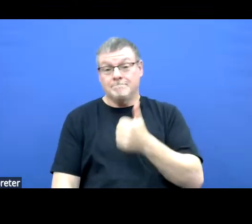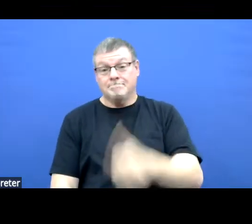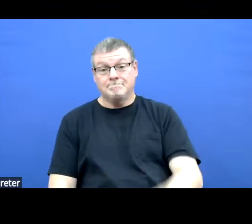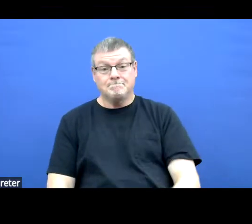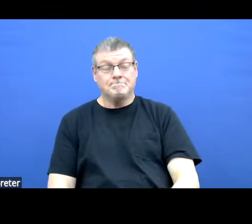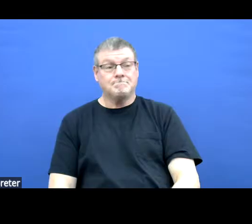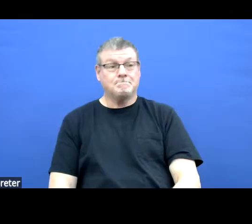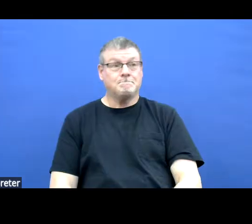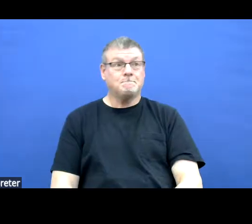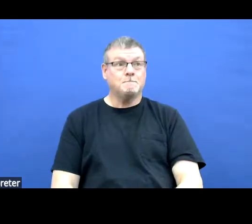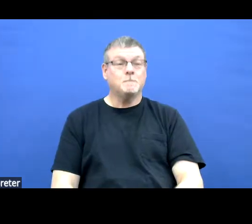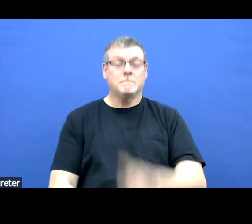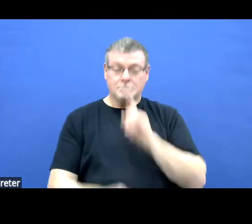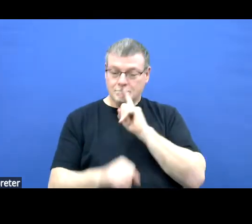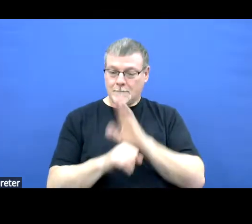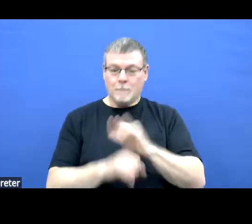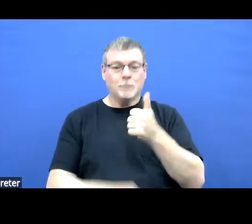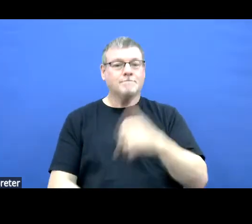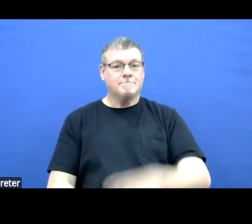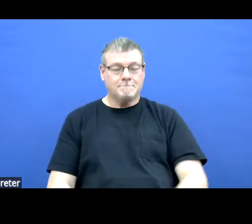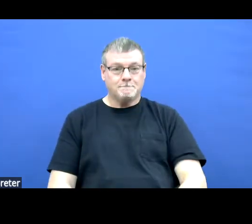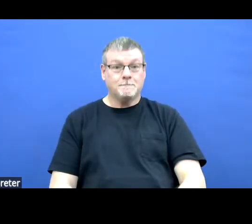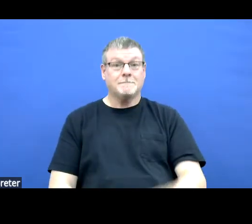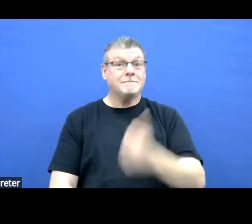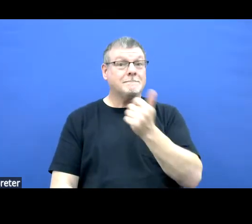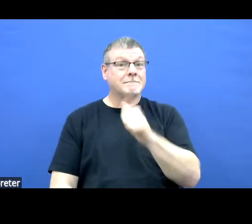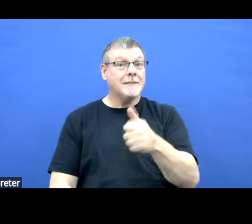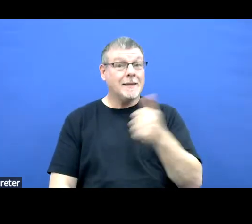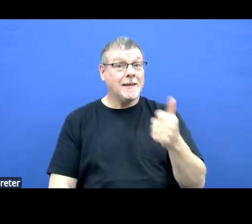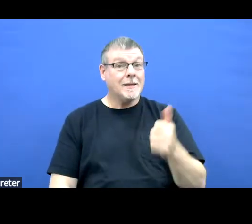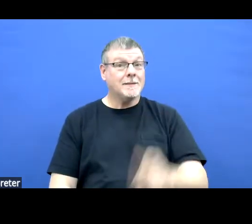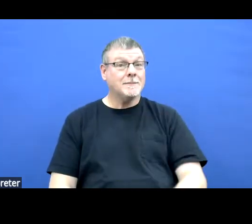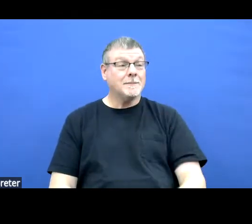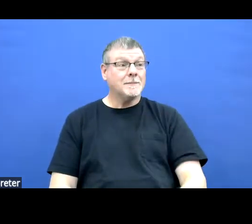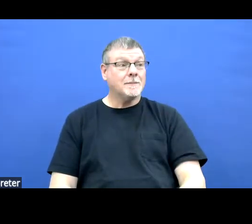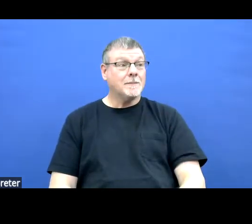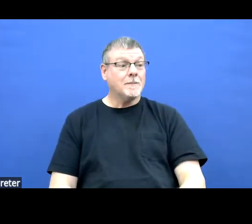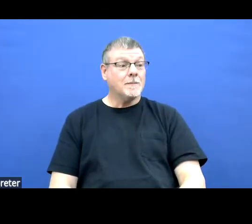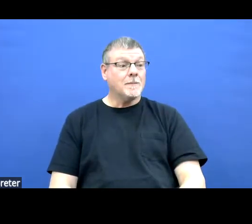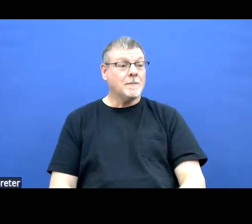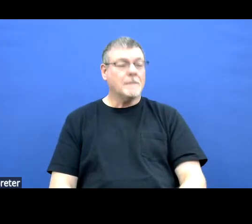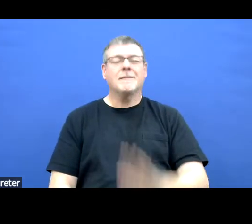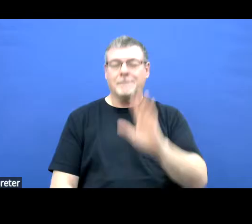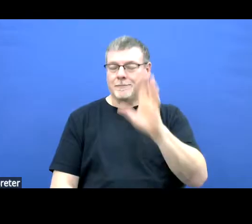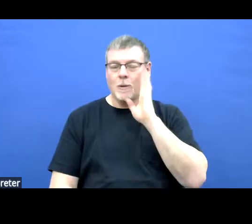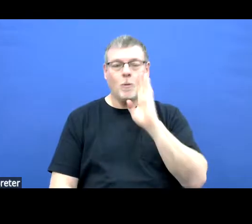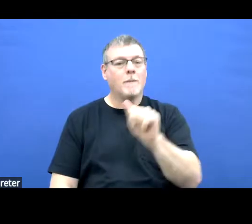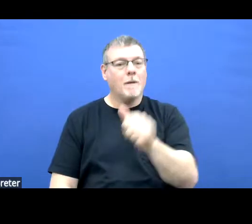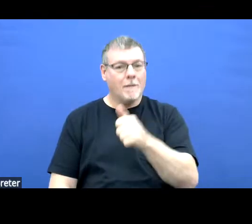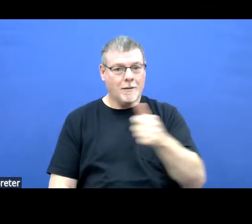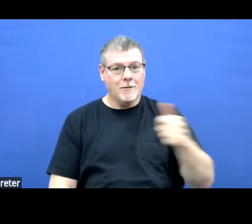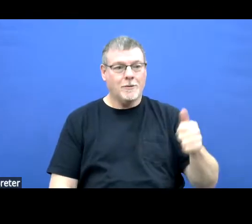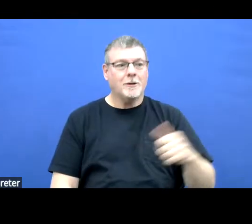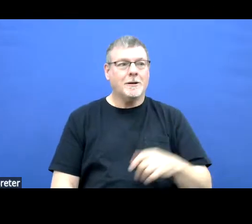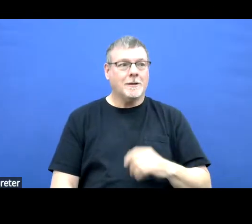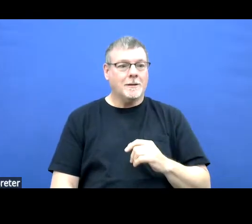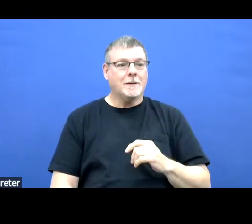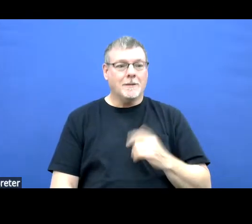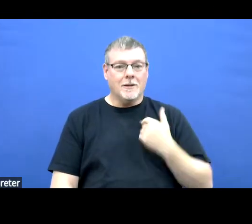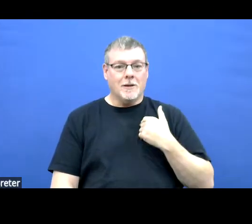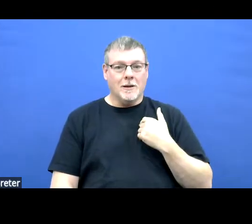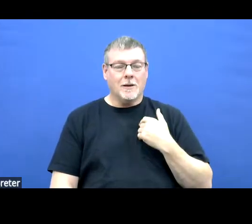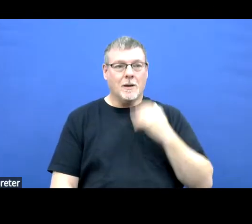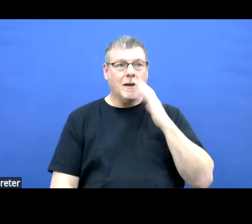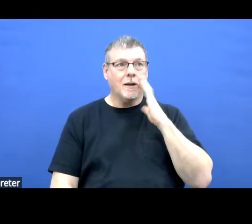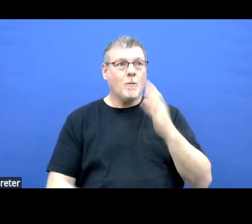Yep. Absolutely. Anything else? There'll be others, but yeah, we'll go ahead and let you